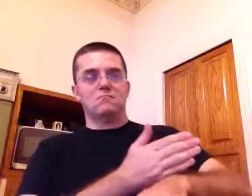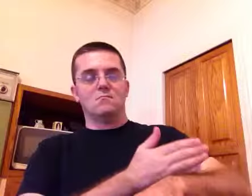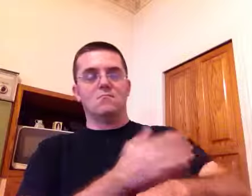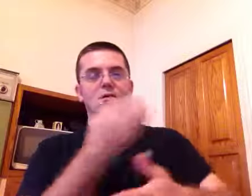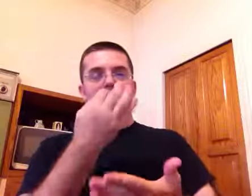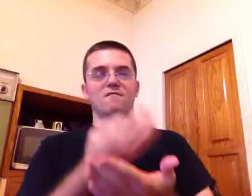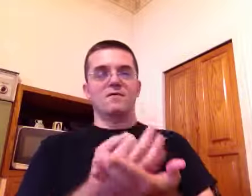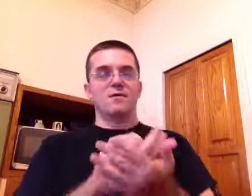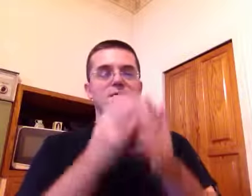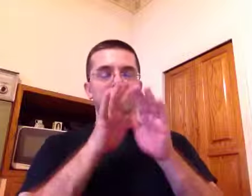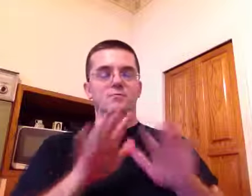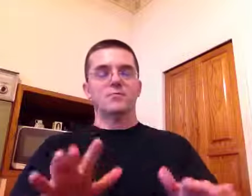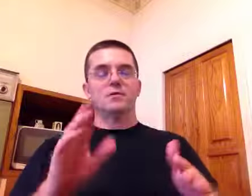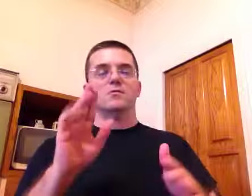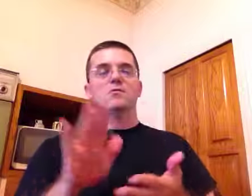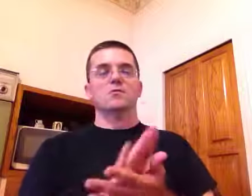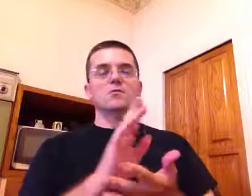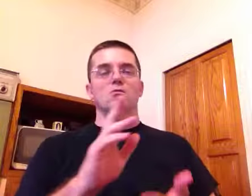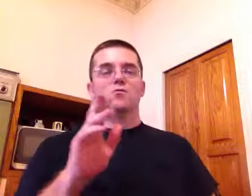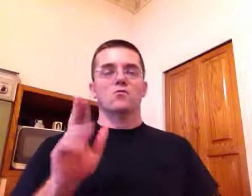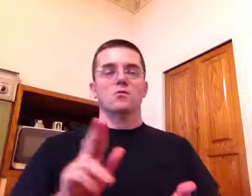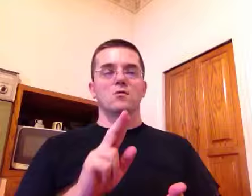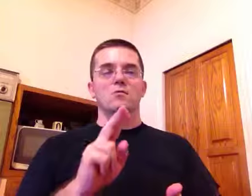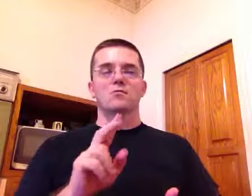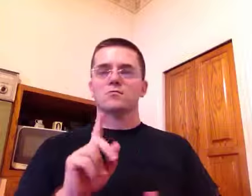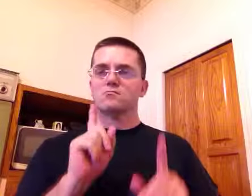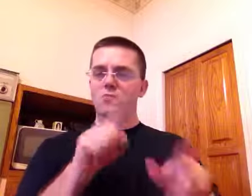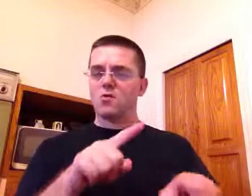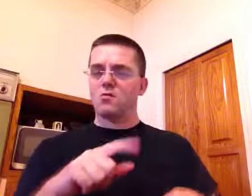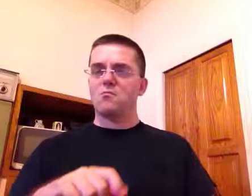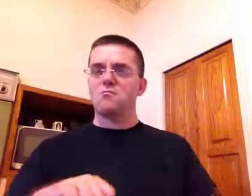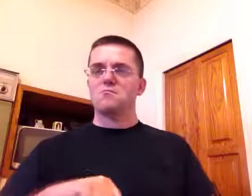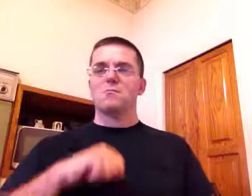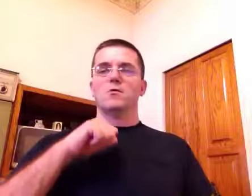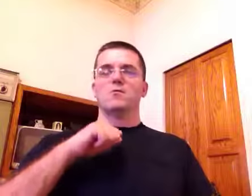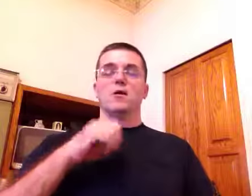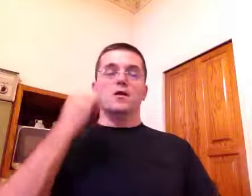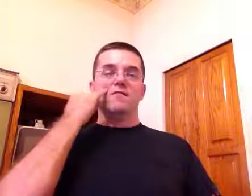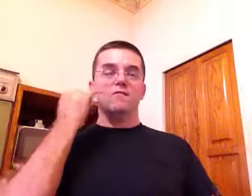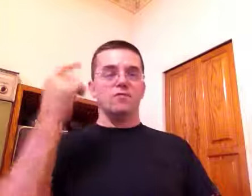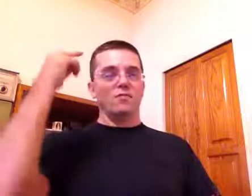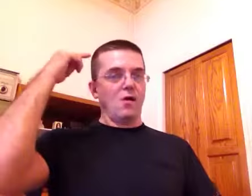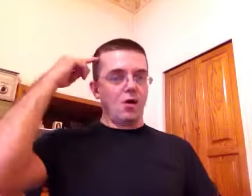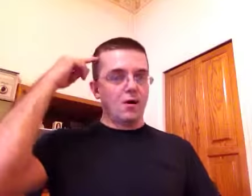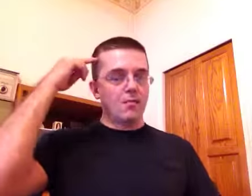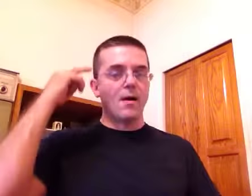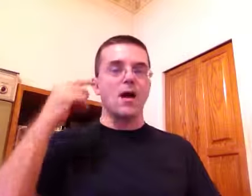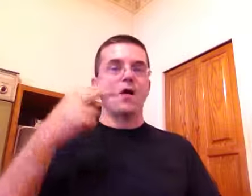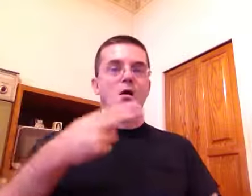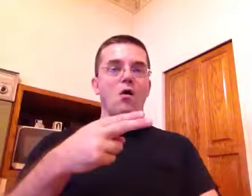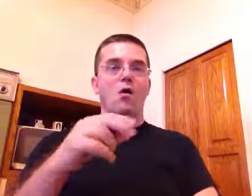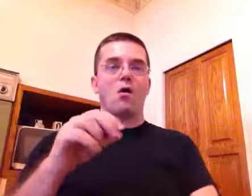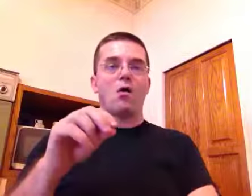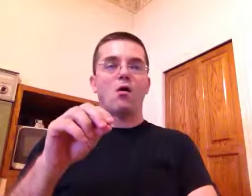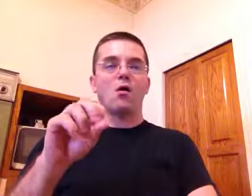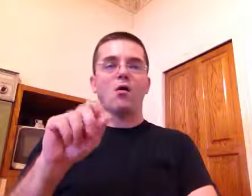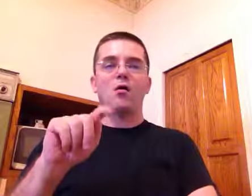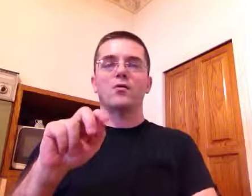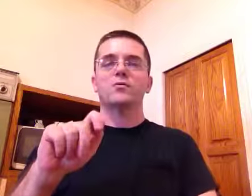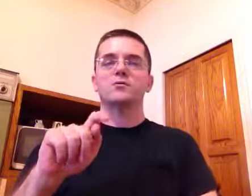are very proud of this class. If you've ever thought about hosting FPU, never been a better time to start hosting it than right now.